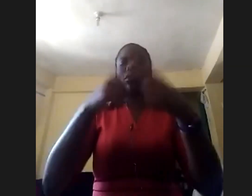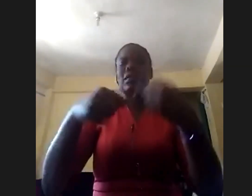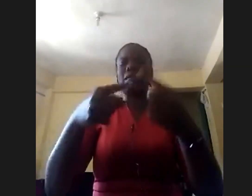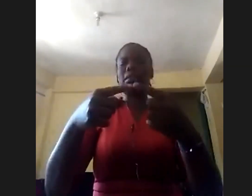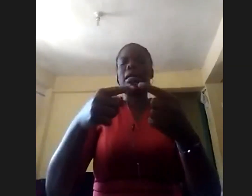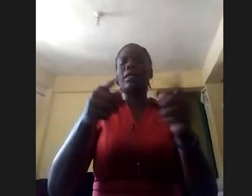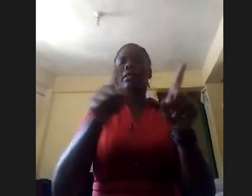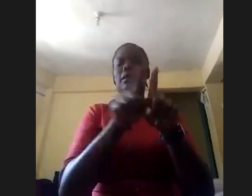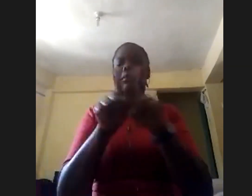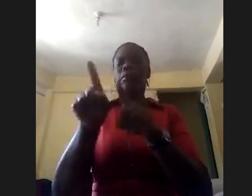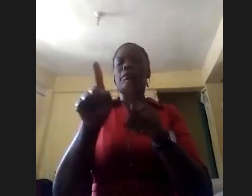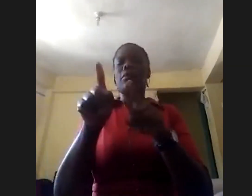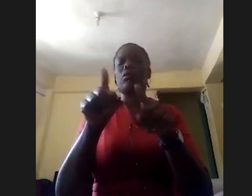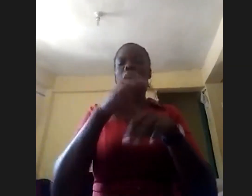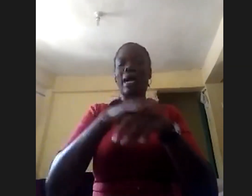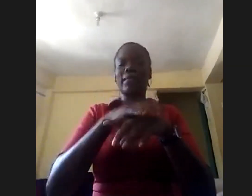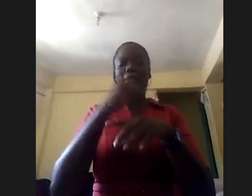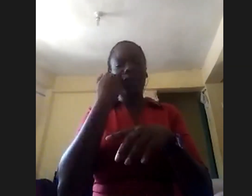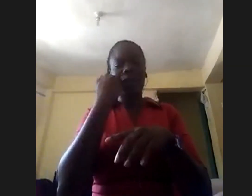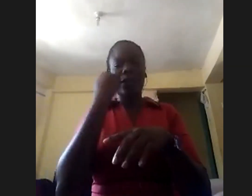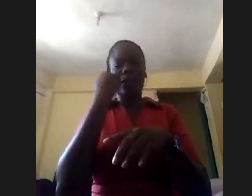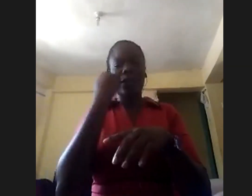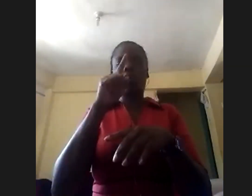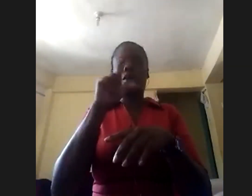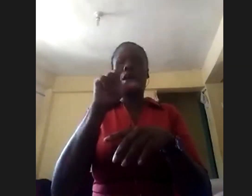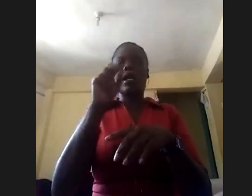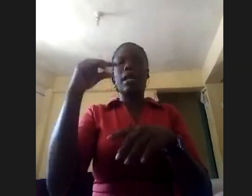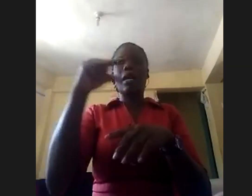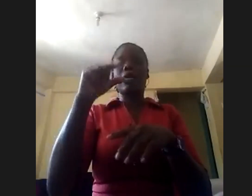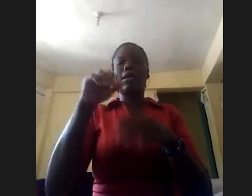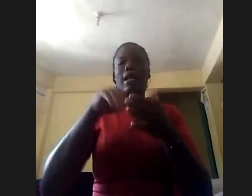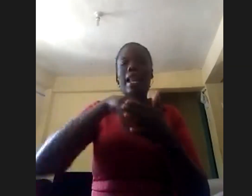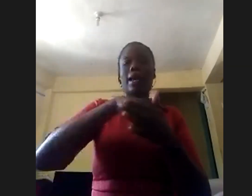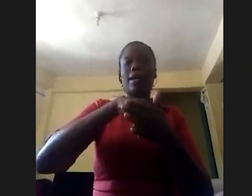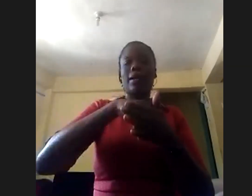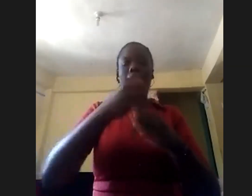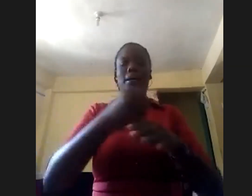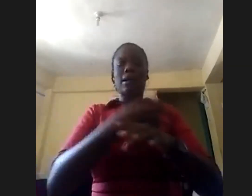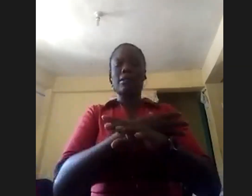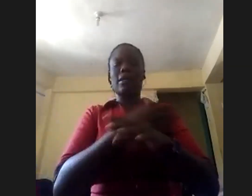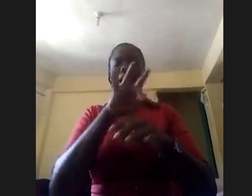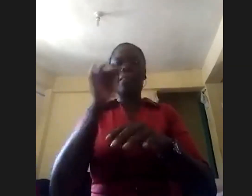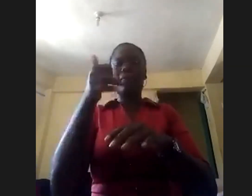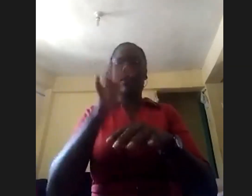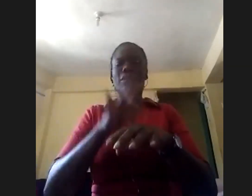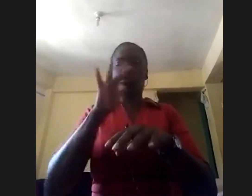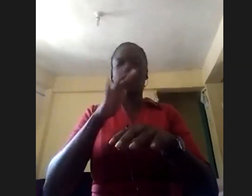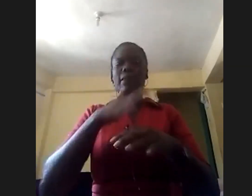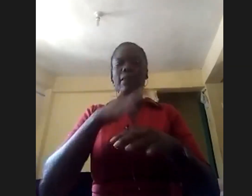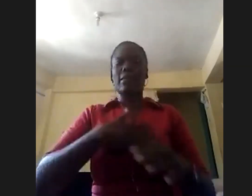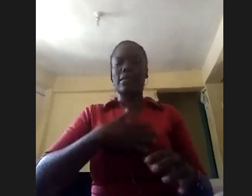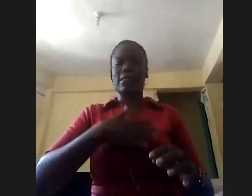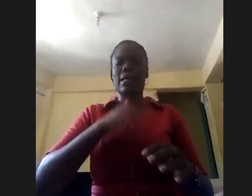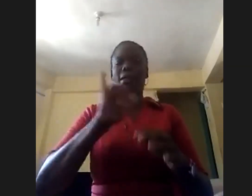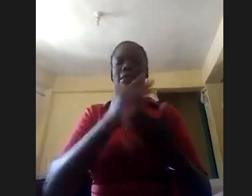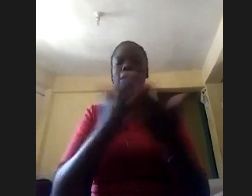also put you at risk for lung cancers and other infections of the chest. So that's something that we assume. We may not Mhm.